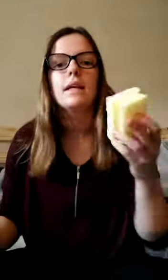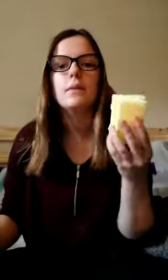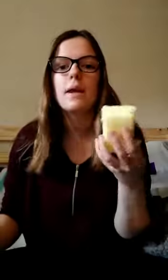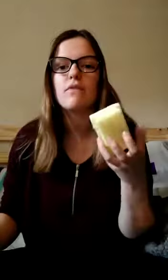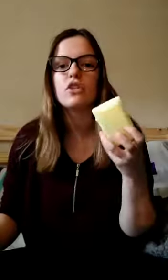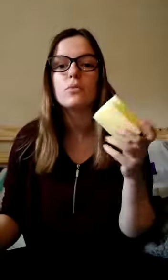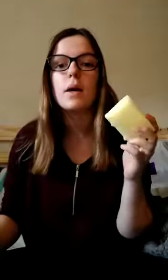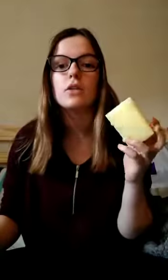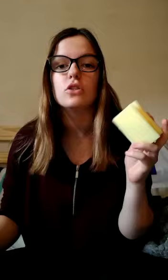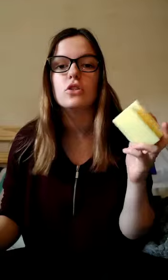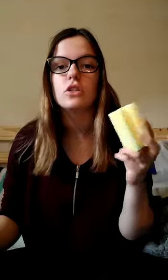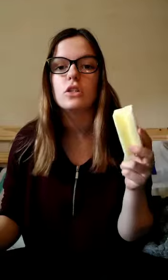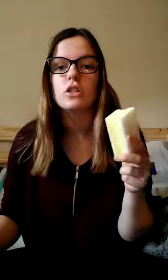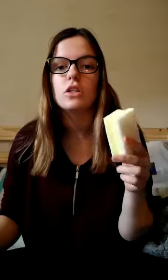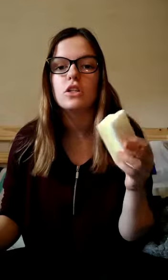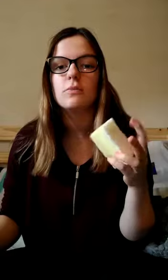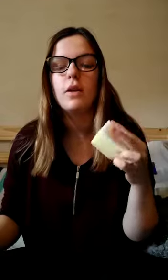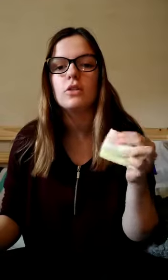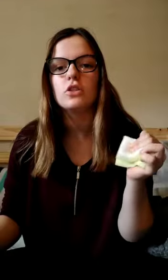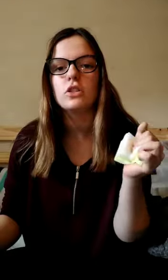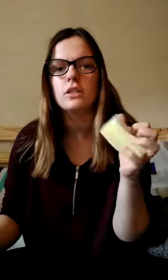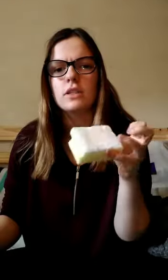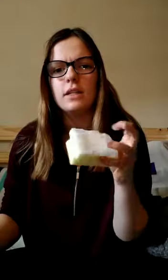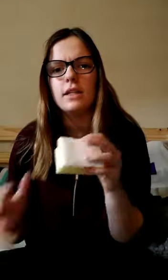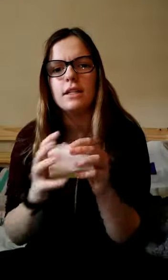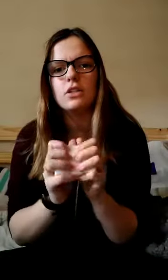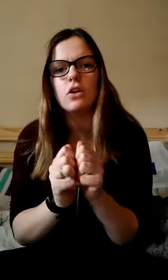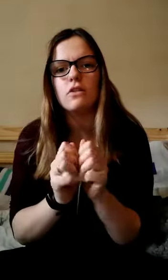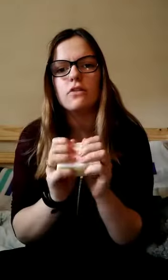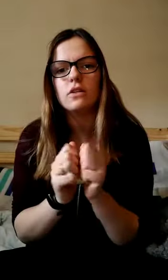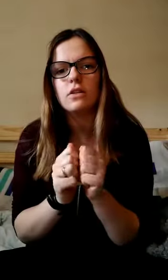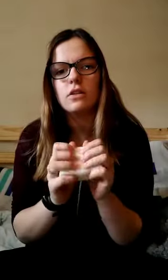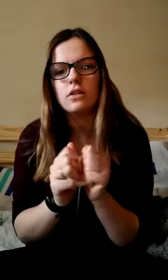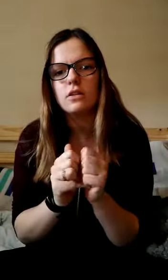Here we have a sponge. A sponge is soft.